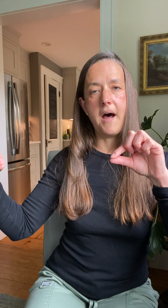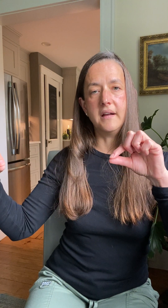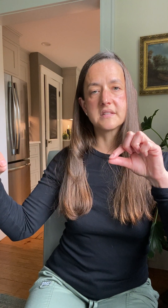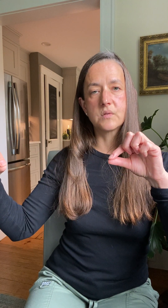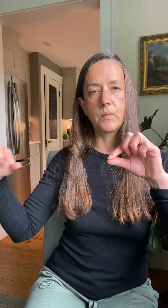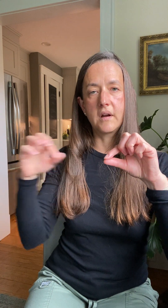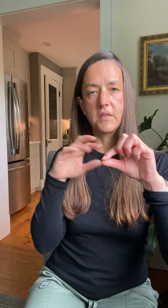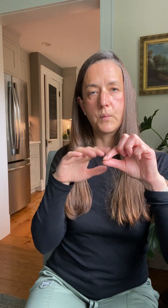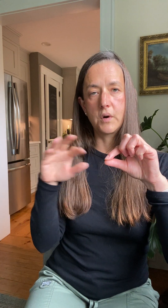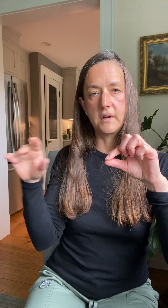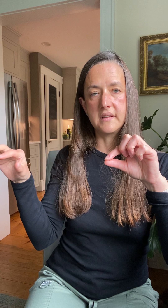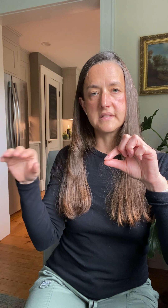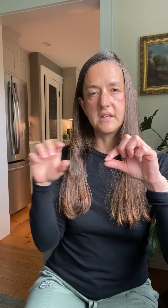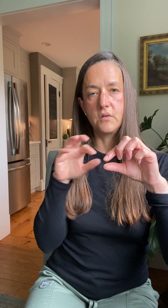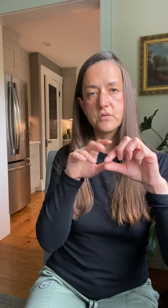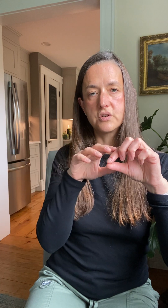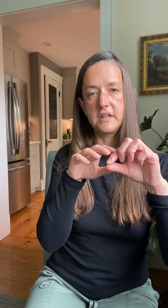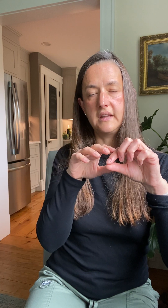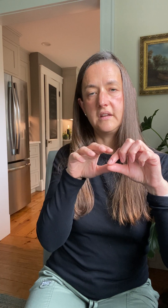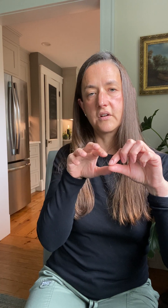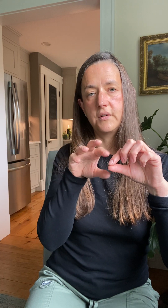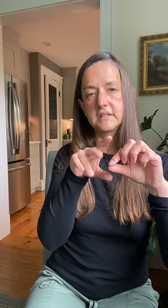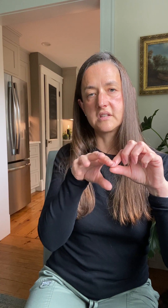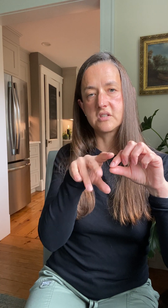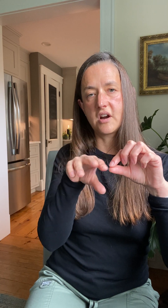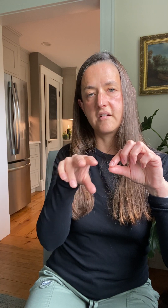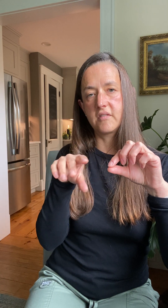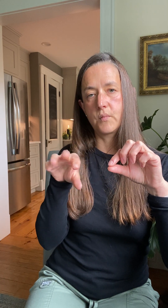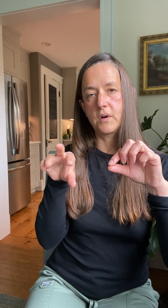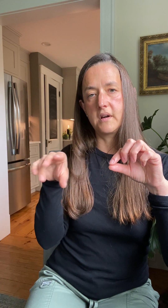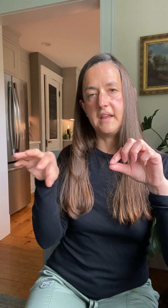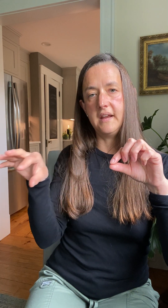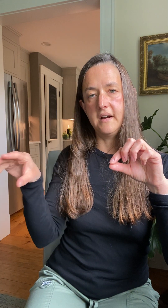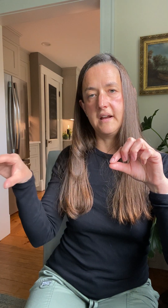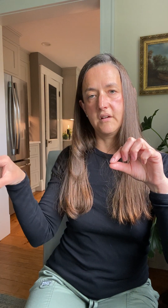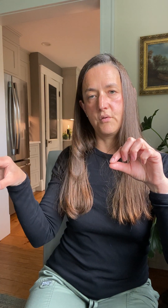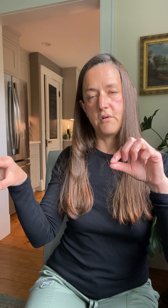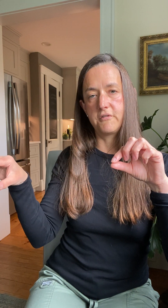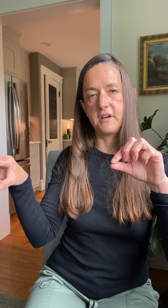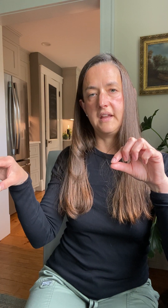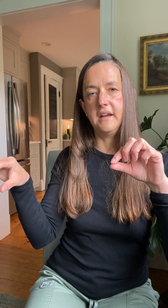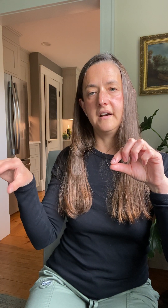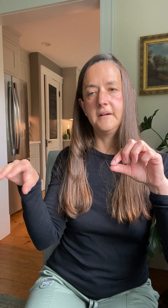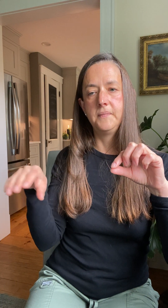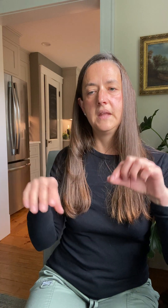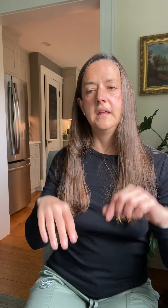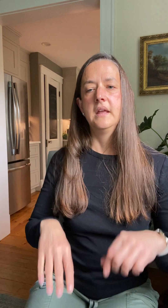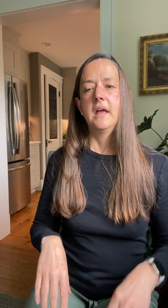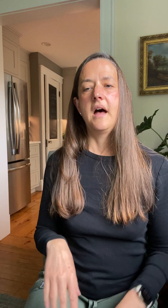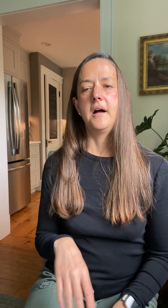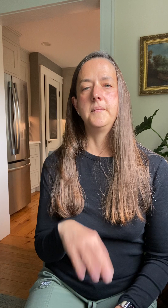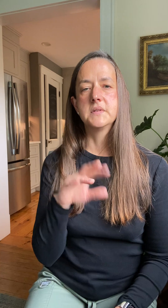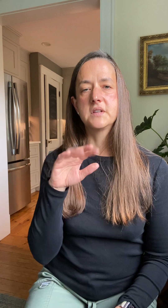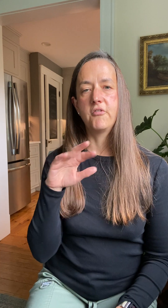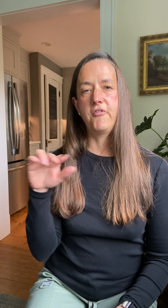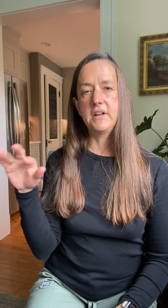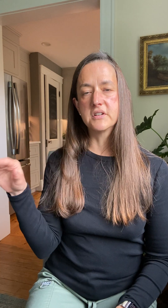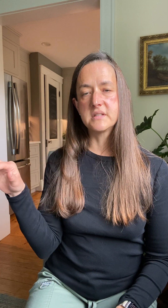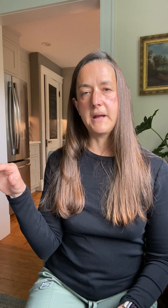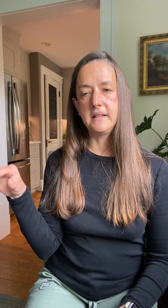box where the word is. Usually you're going to start the word here and go over to here. So finger